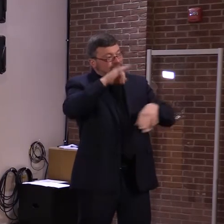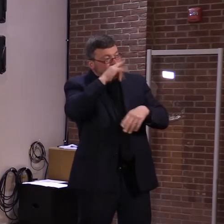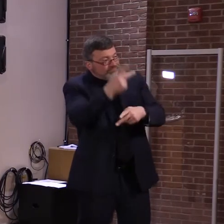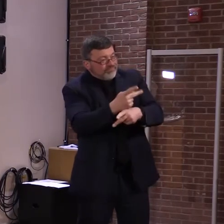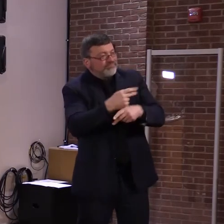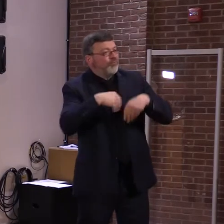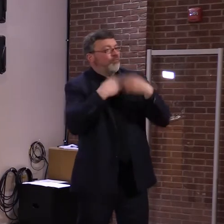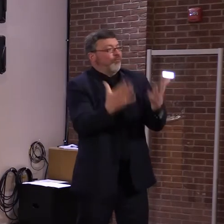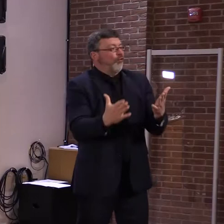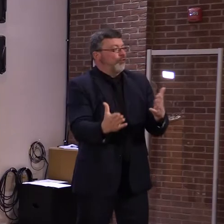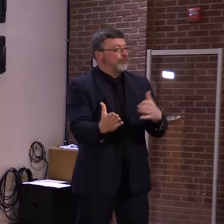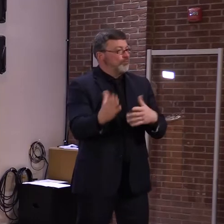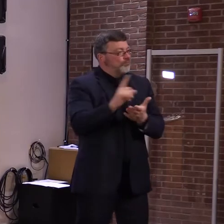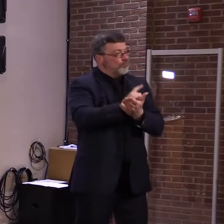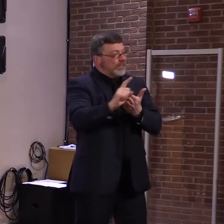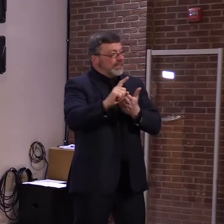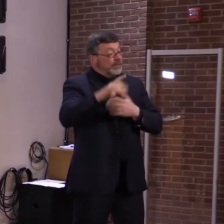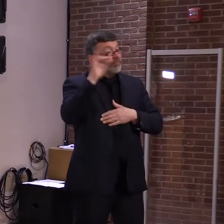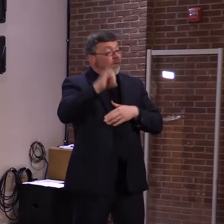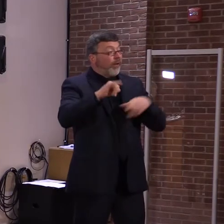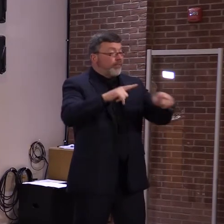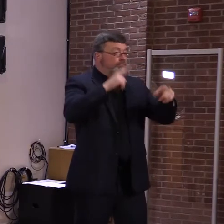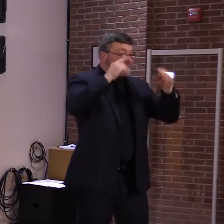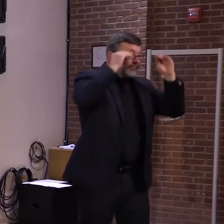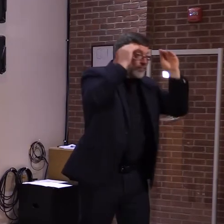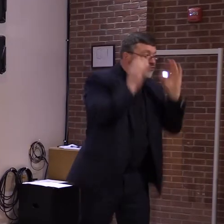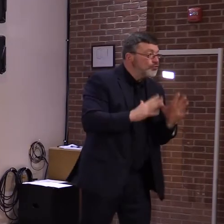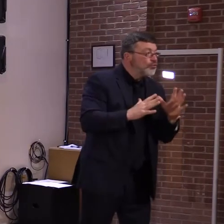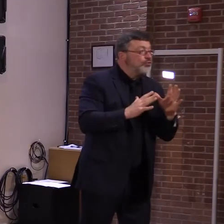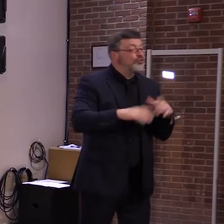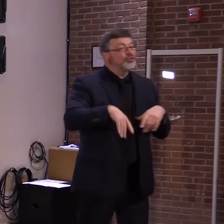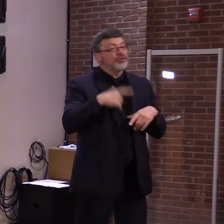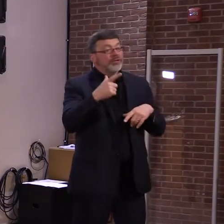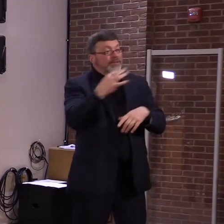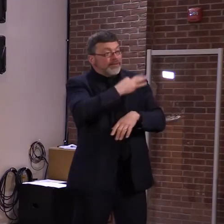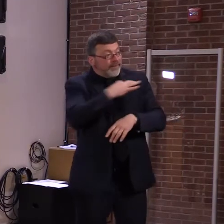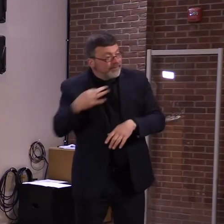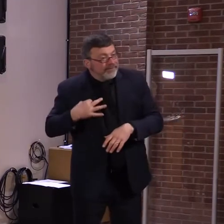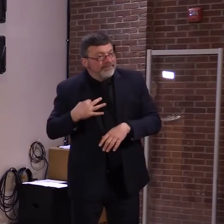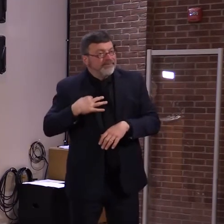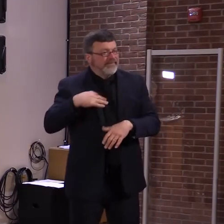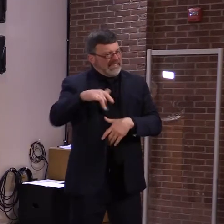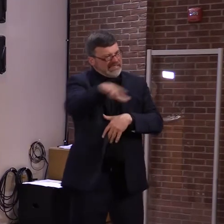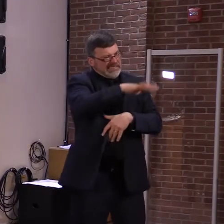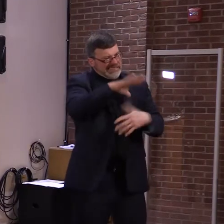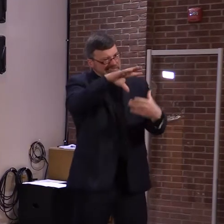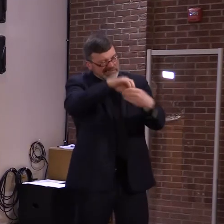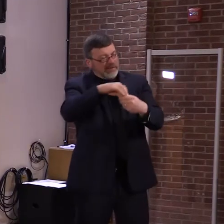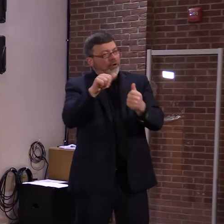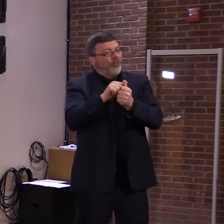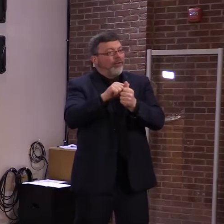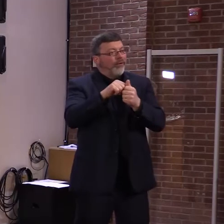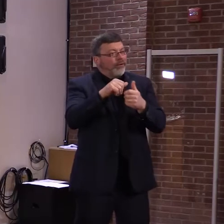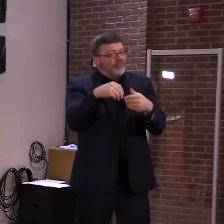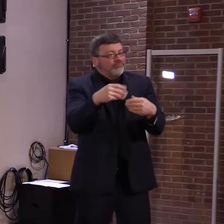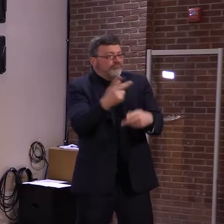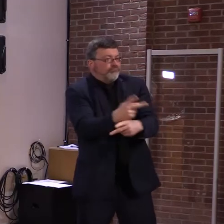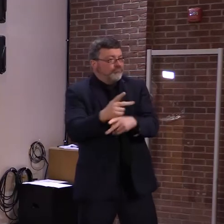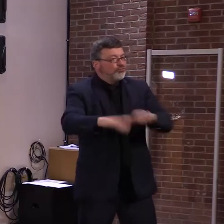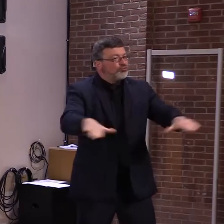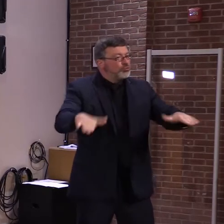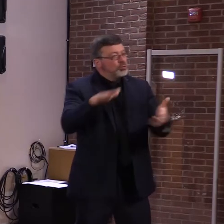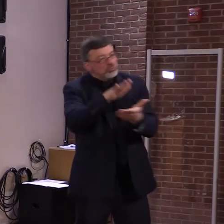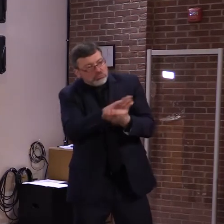nannies, caregivers, all of whom are essential workers in helping working parents continue to provide for their families. It